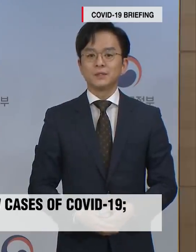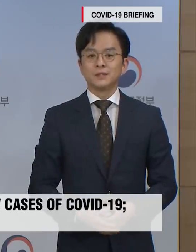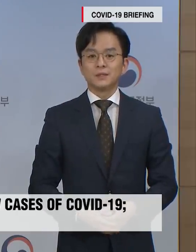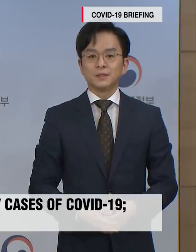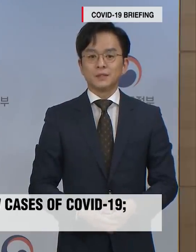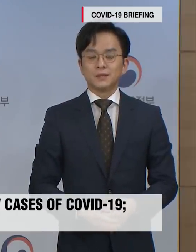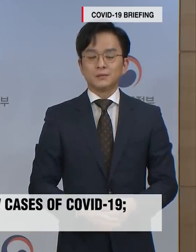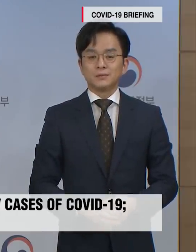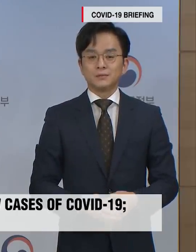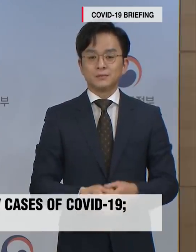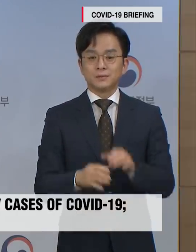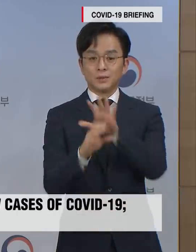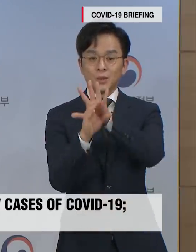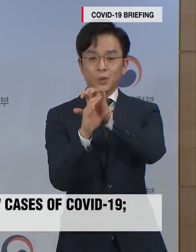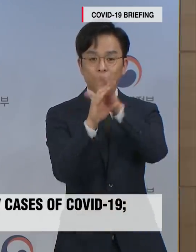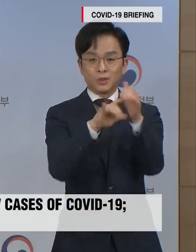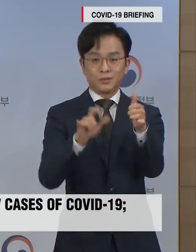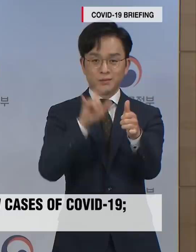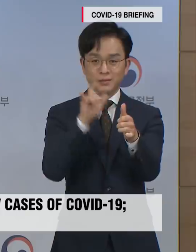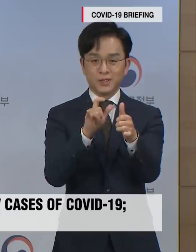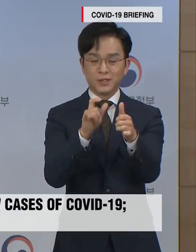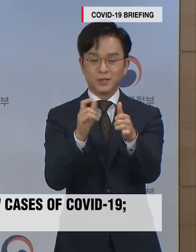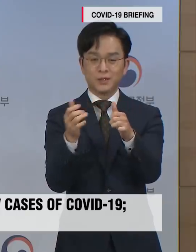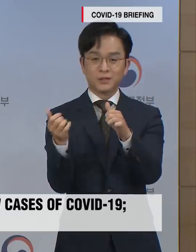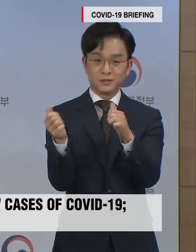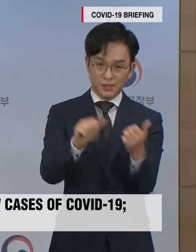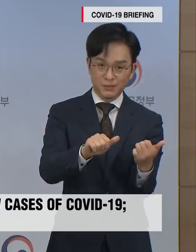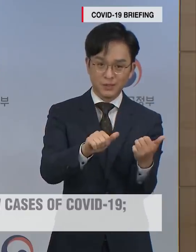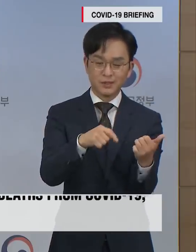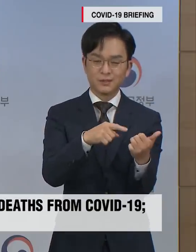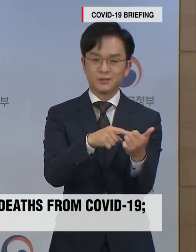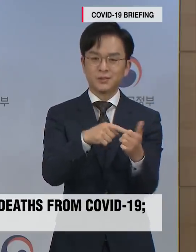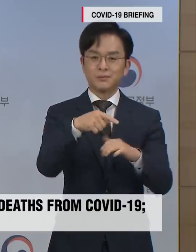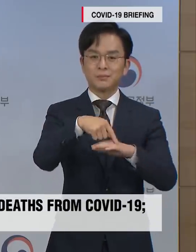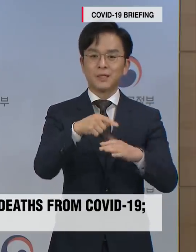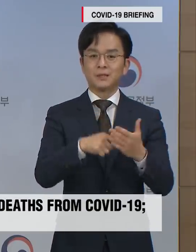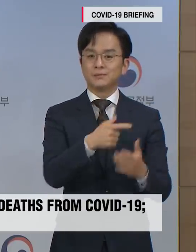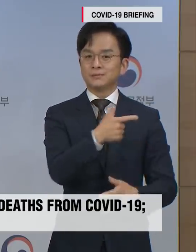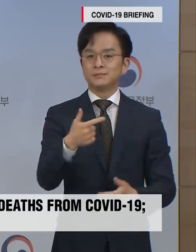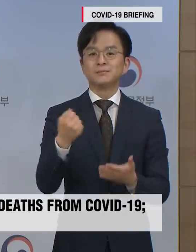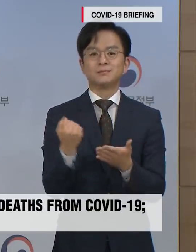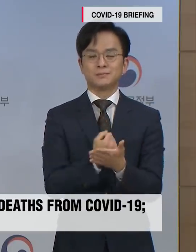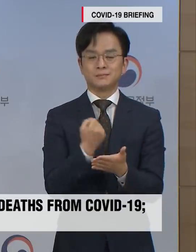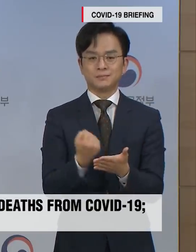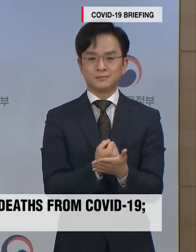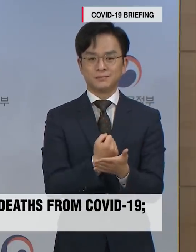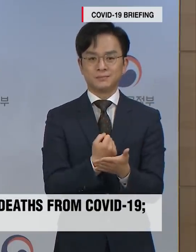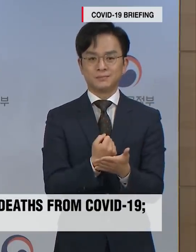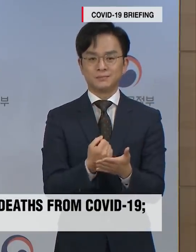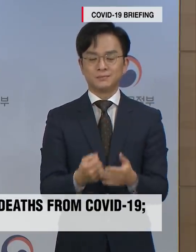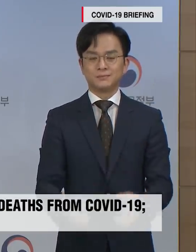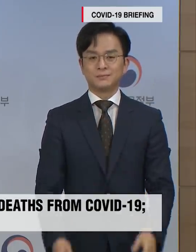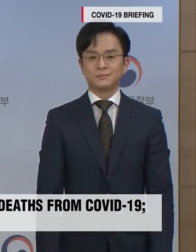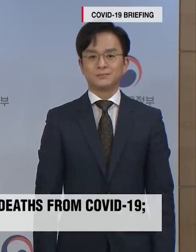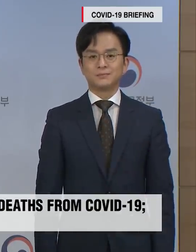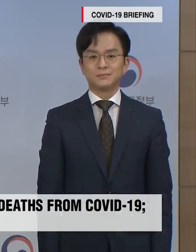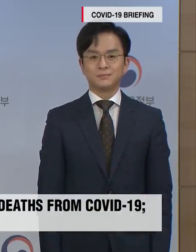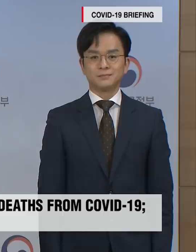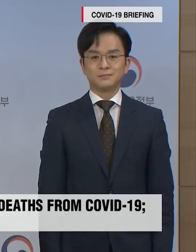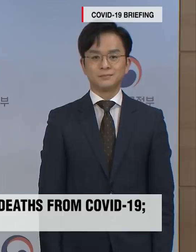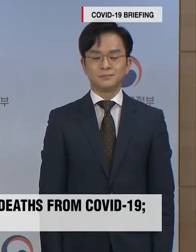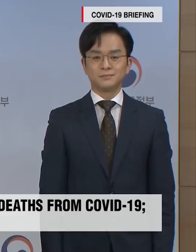than 514,000 tests. And we want to pay our respect to the deceased and the family